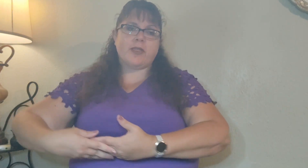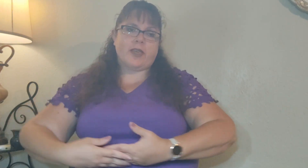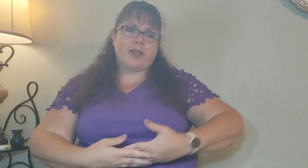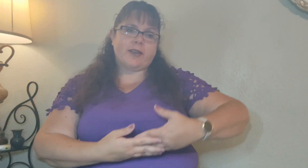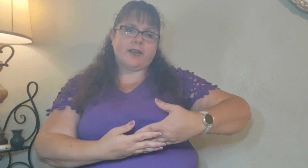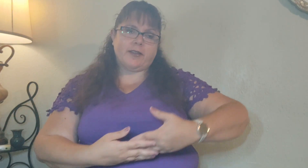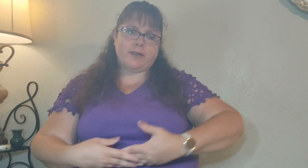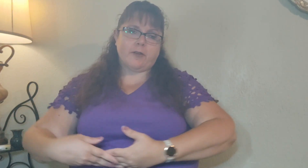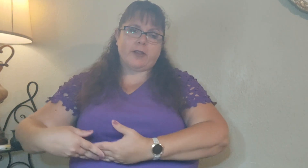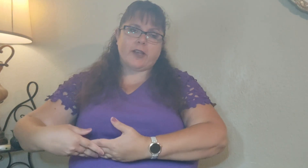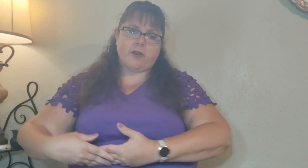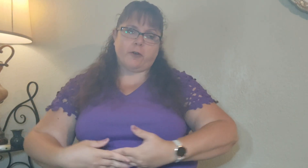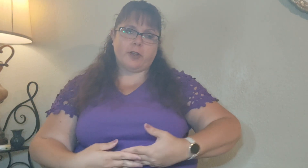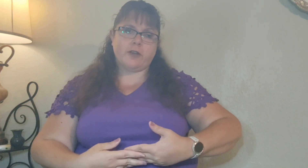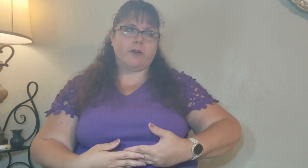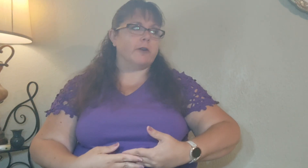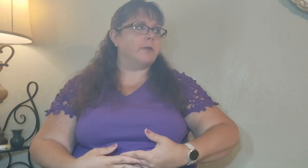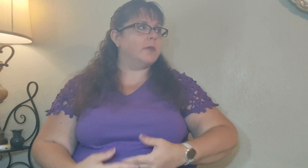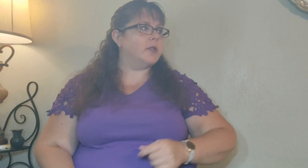would think, like you holding your arms.